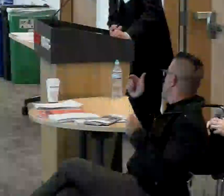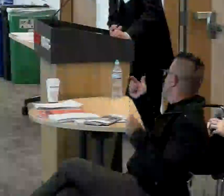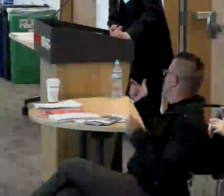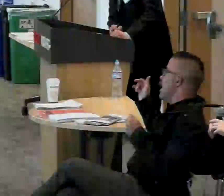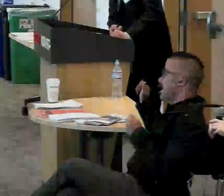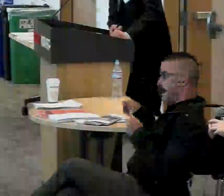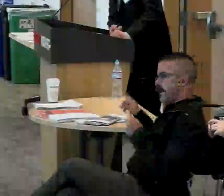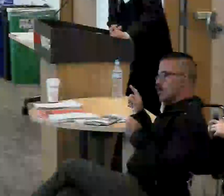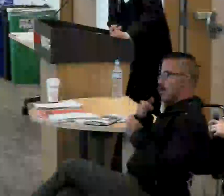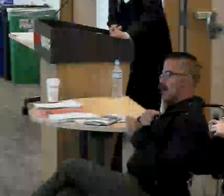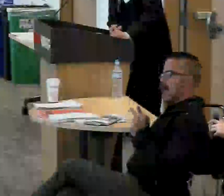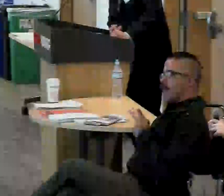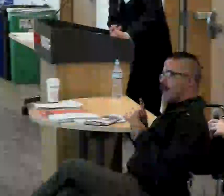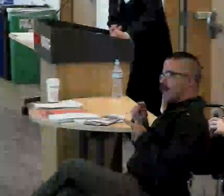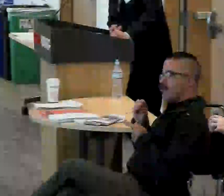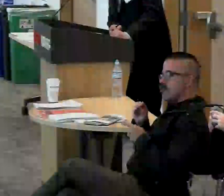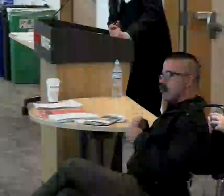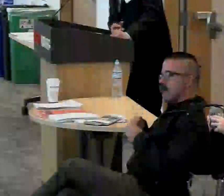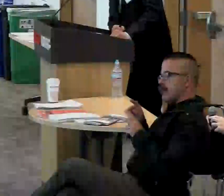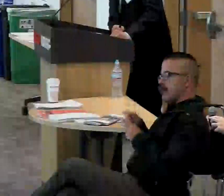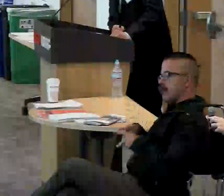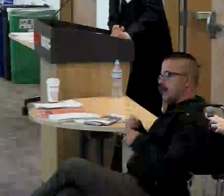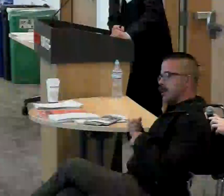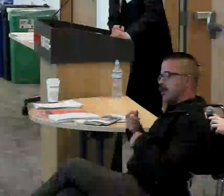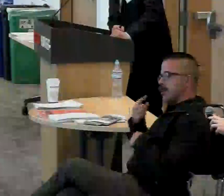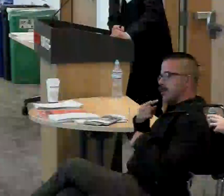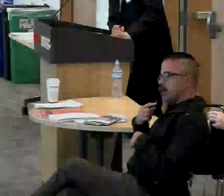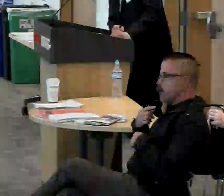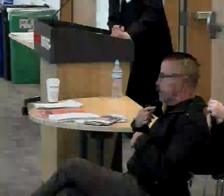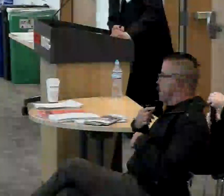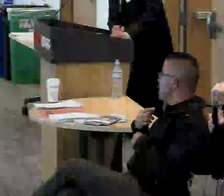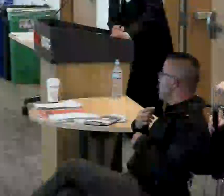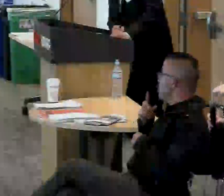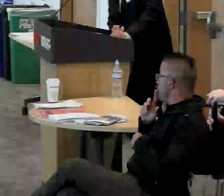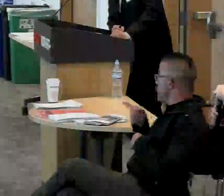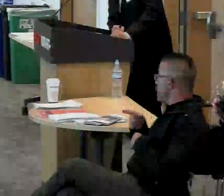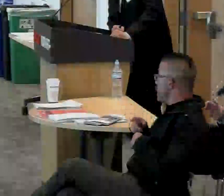year. Yeah. I apparently was not memorable for you.